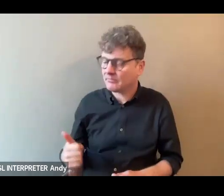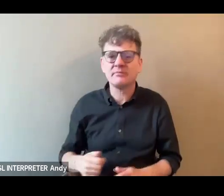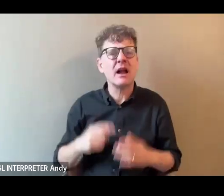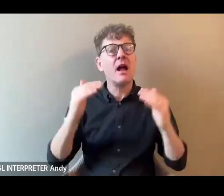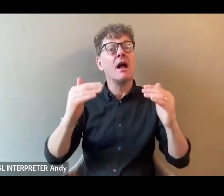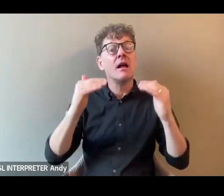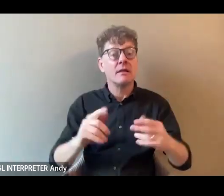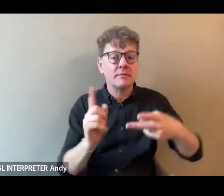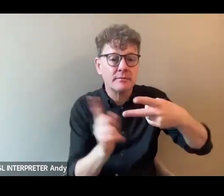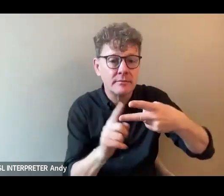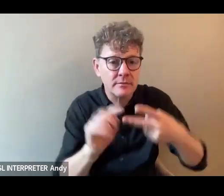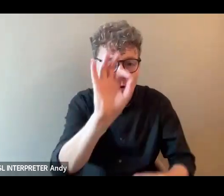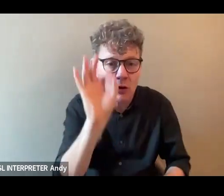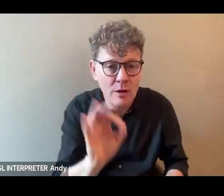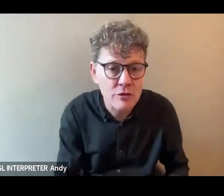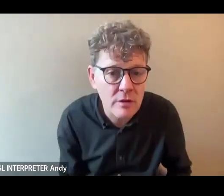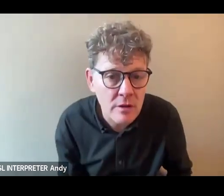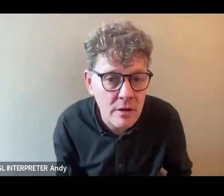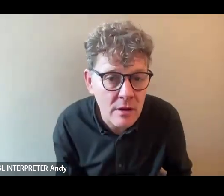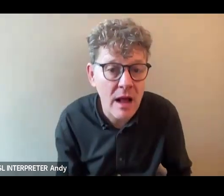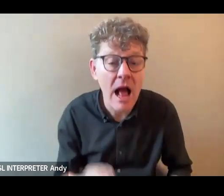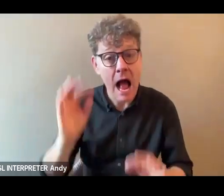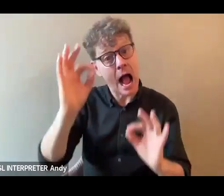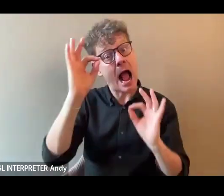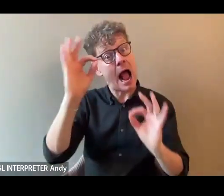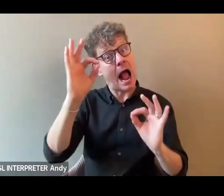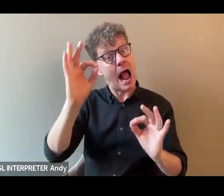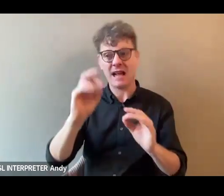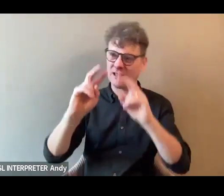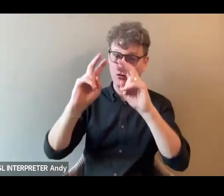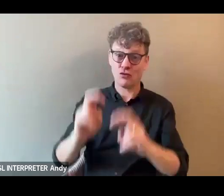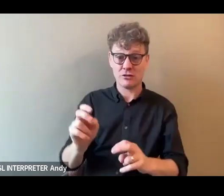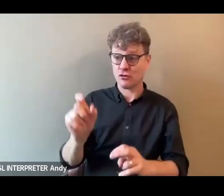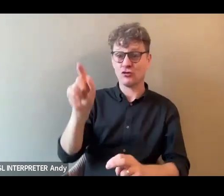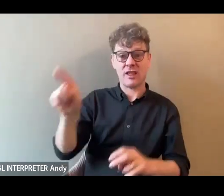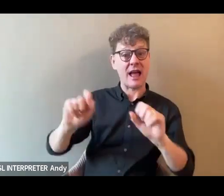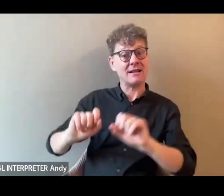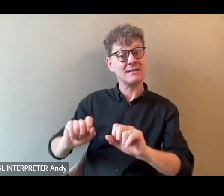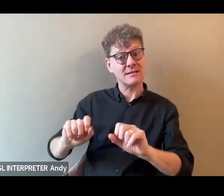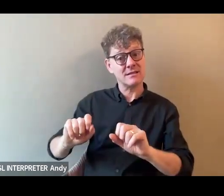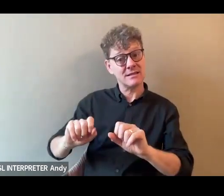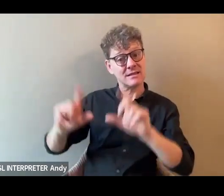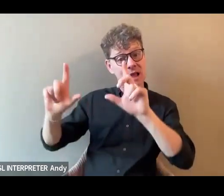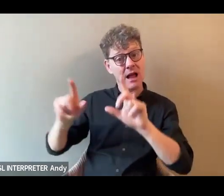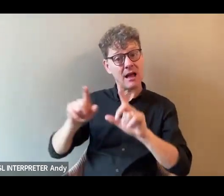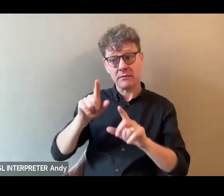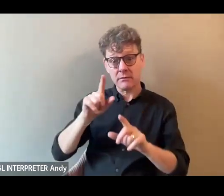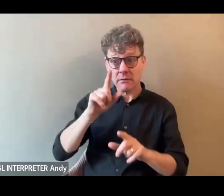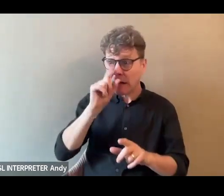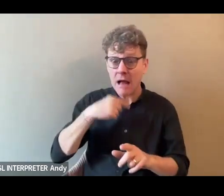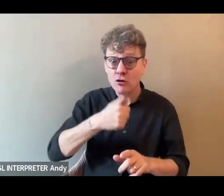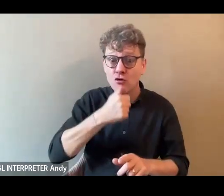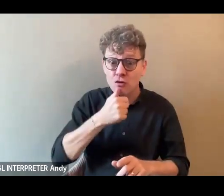another question is, can people use the ideal researcher image with acknowledgement? Yes, you may. So there we